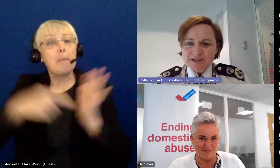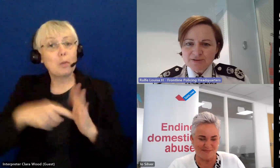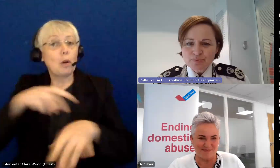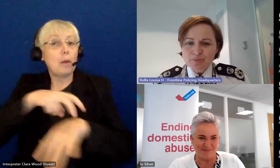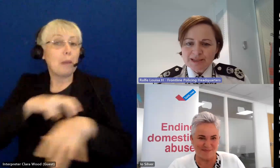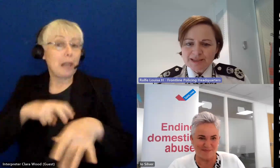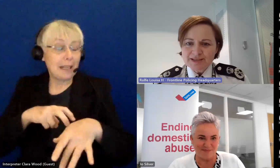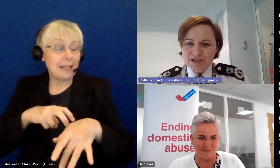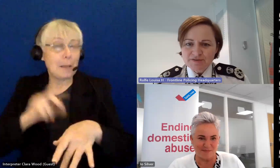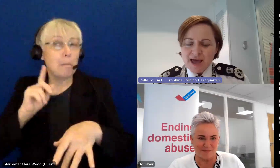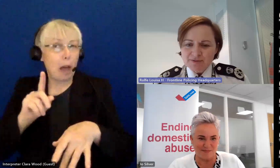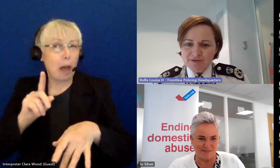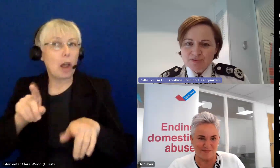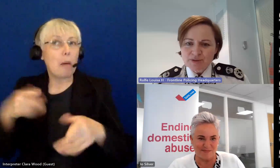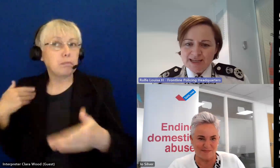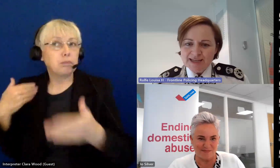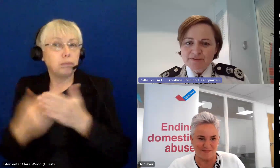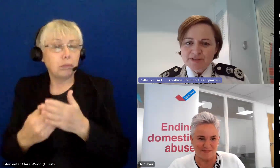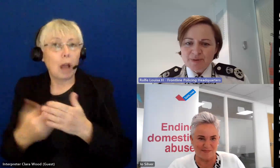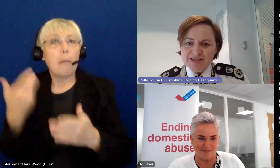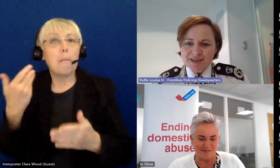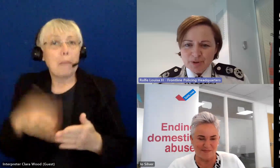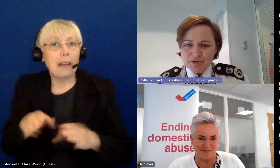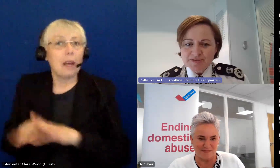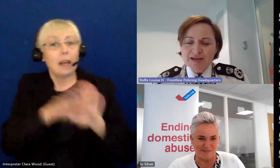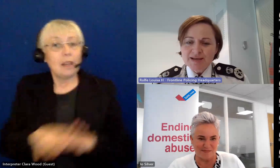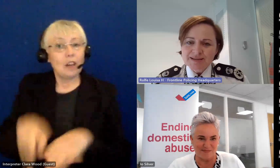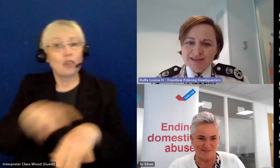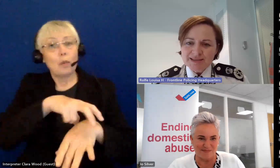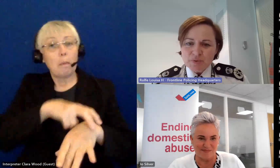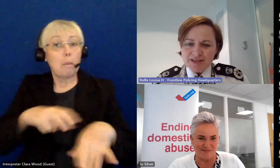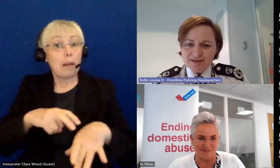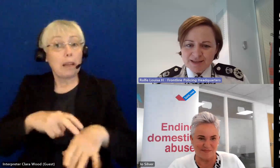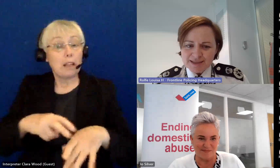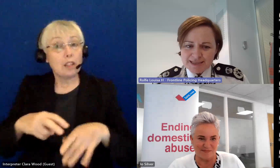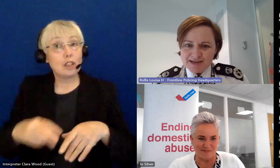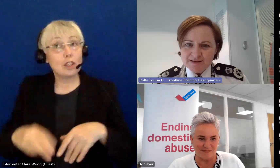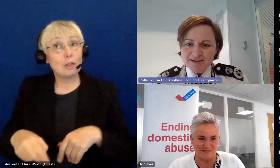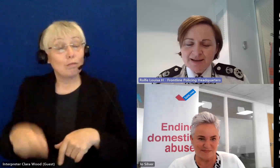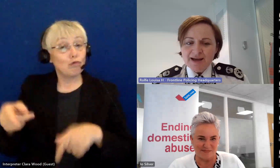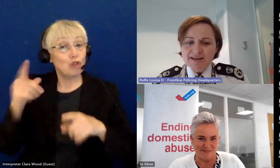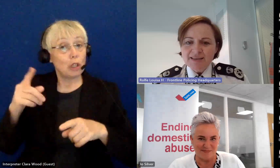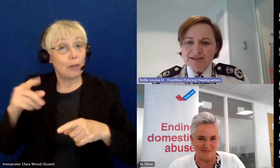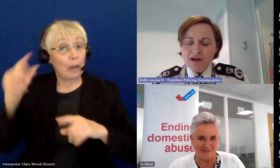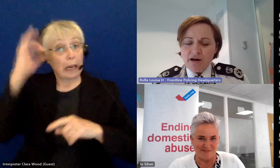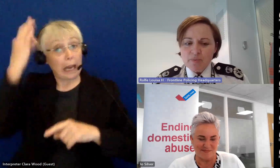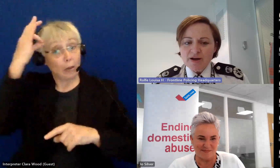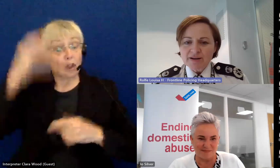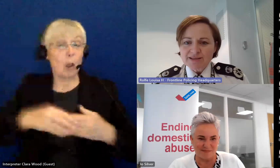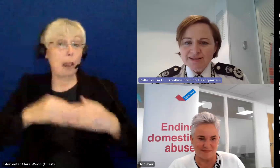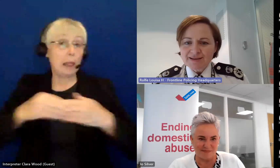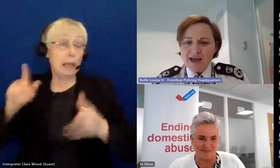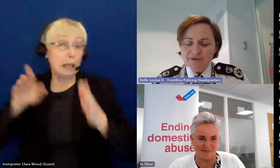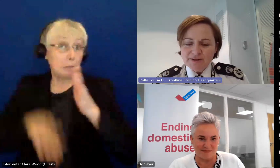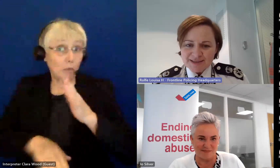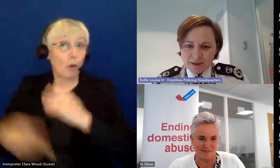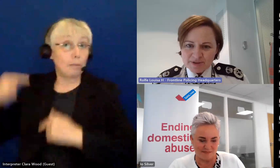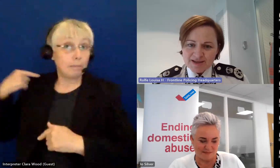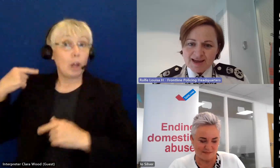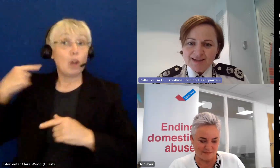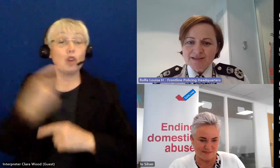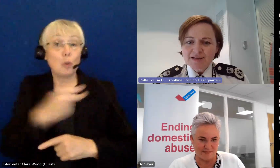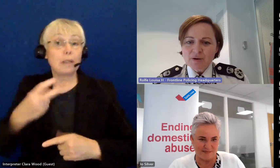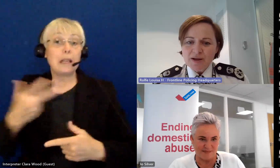been the National Police Chiefs Council Lead for Domestic Abuse since 2013, and in that time worked in Avon